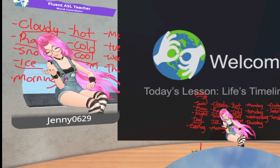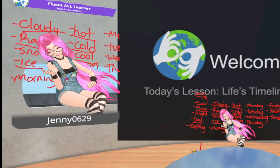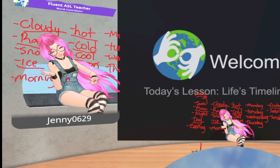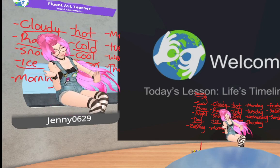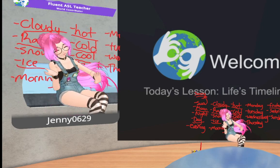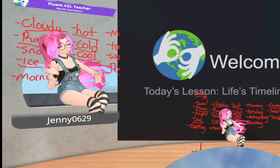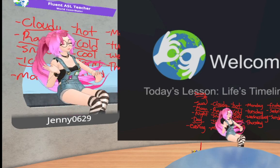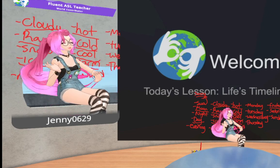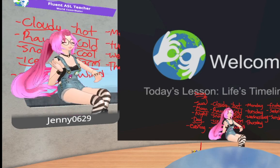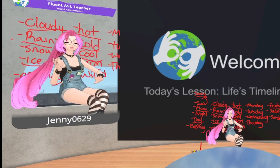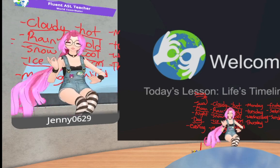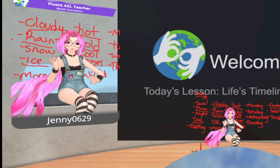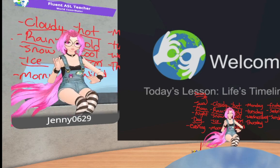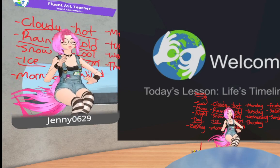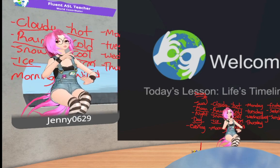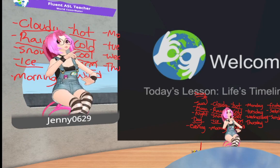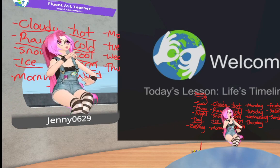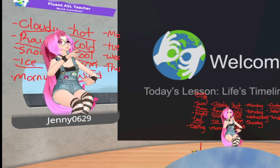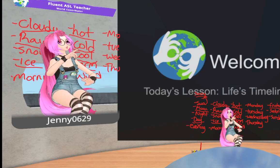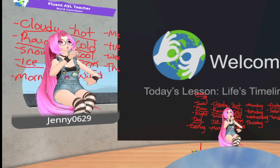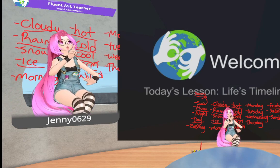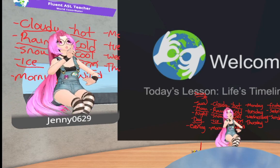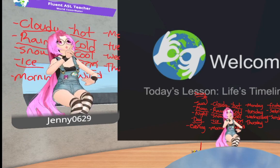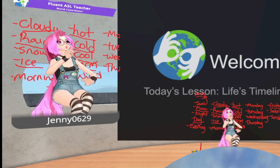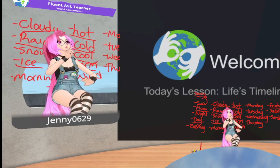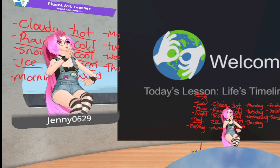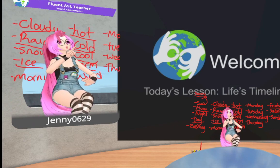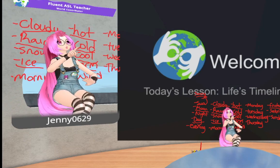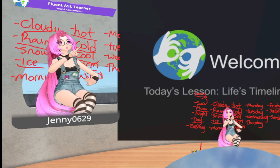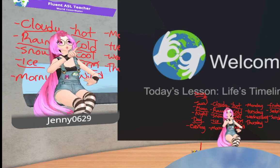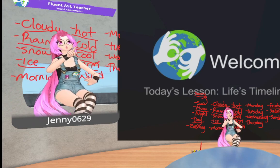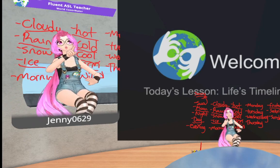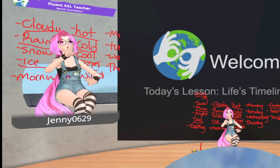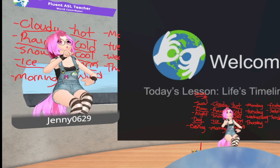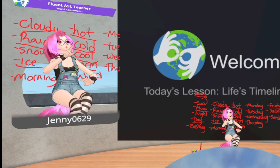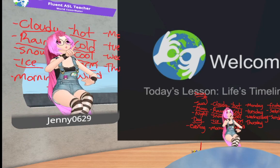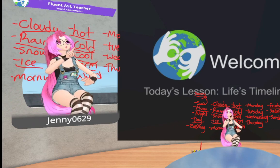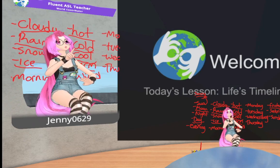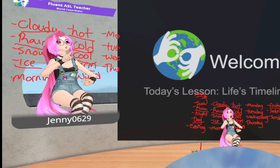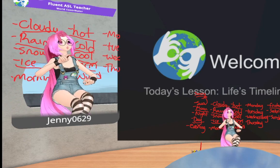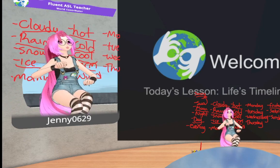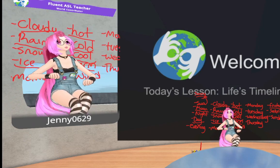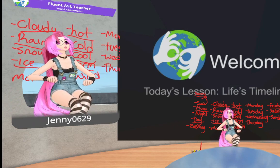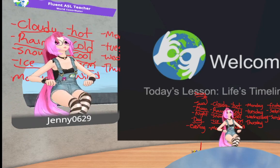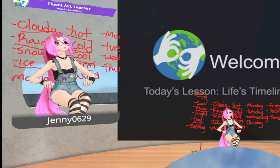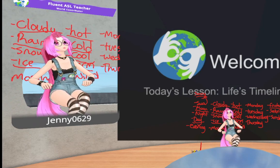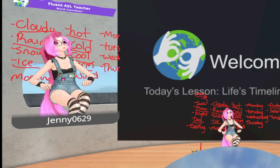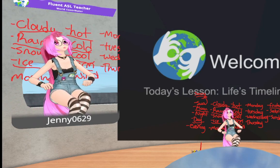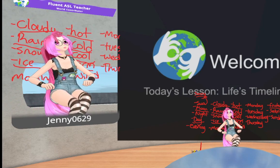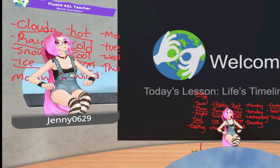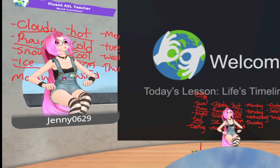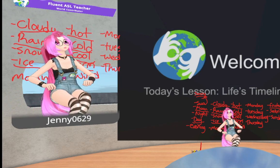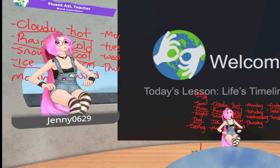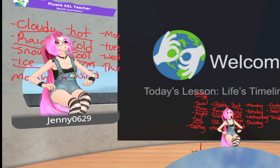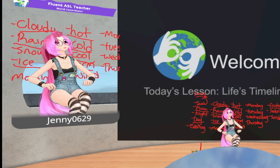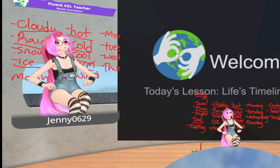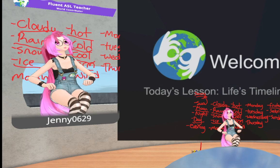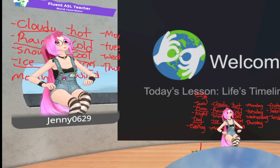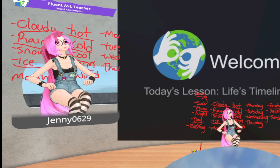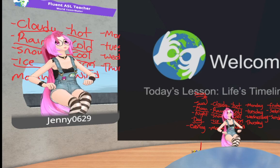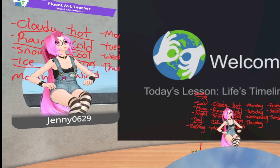I know you didn't ask for that, but just thought I'd say. Did I see a question up here, or am I, Commander? Yeah.